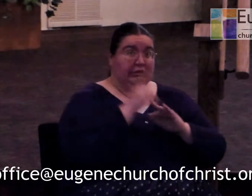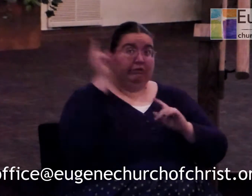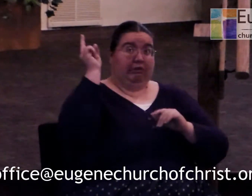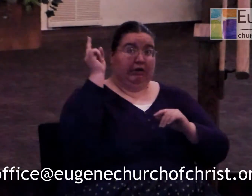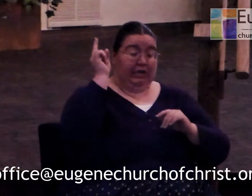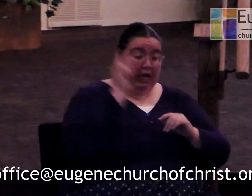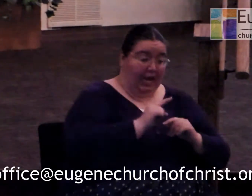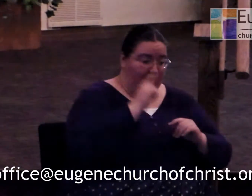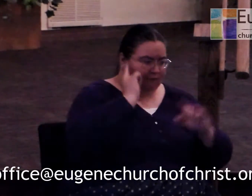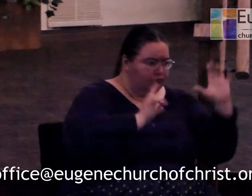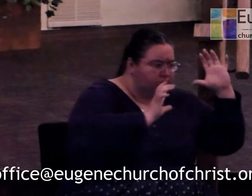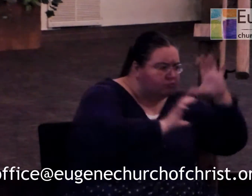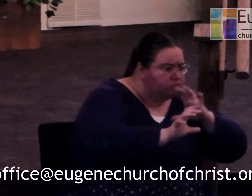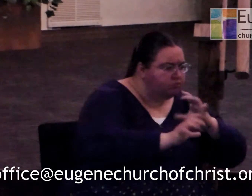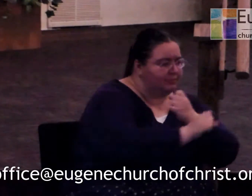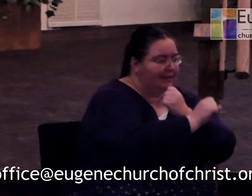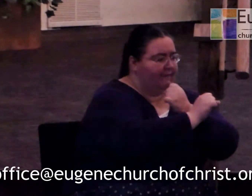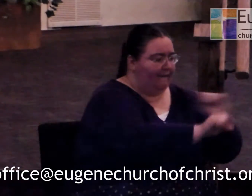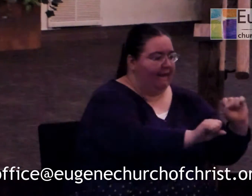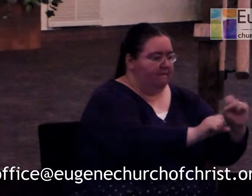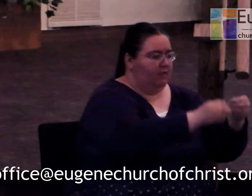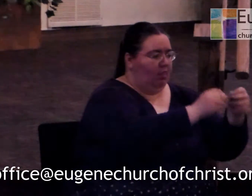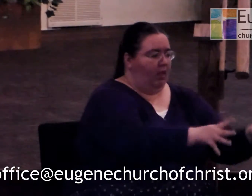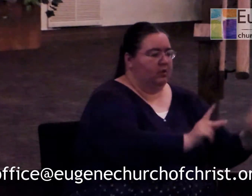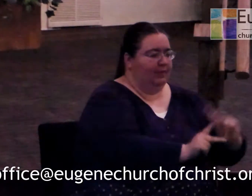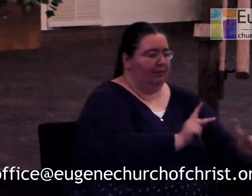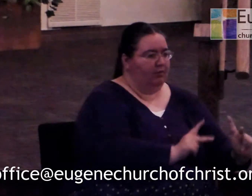assume they do, this is a big deal.